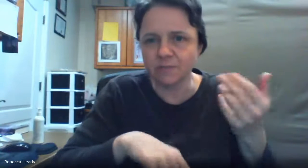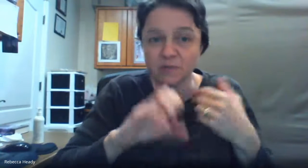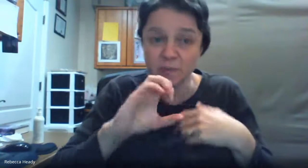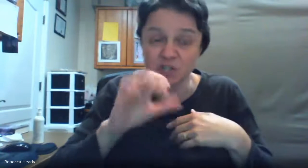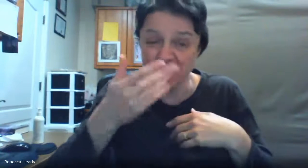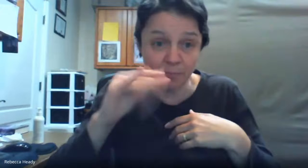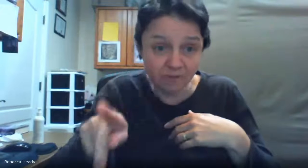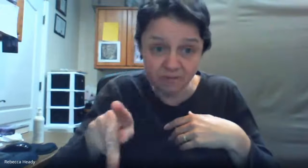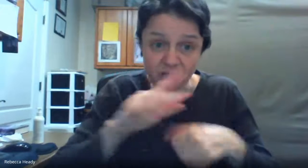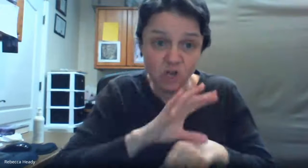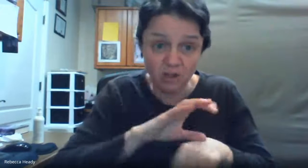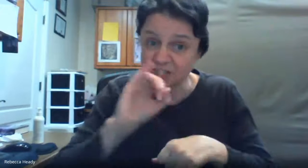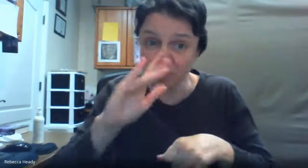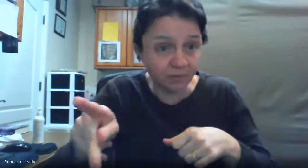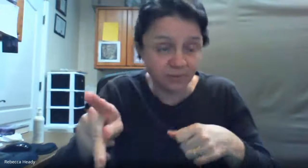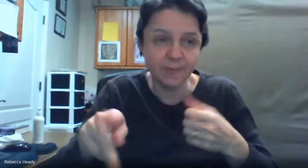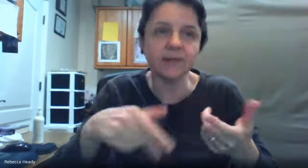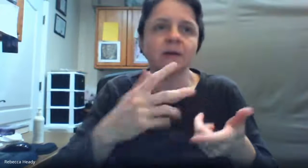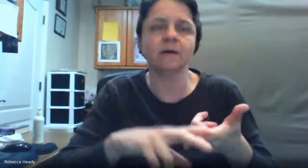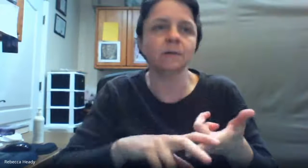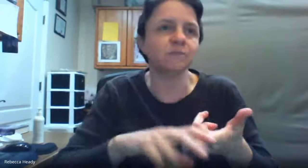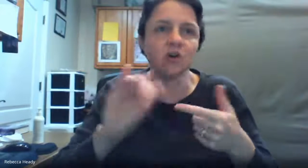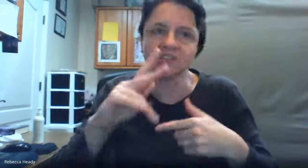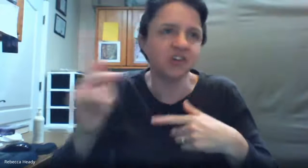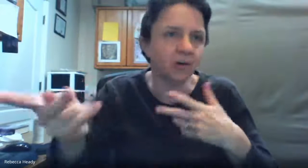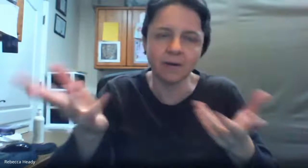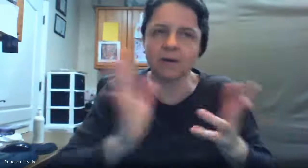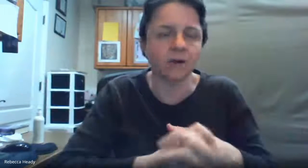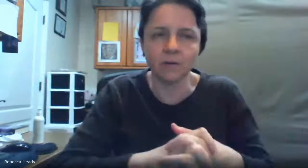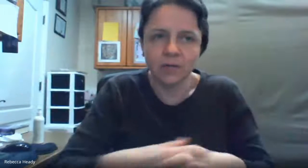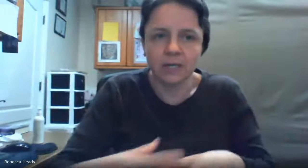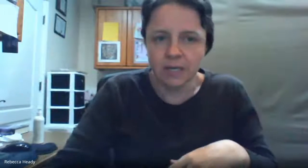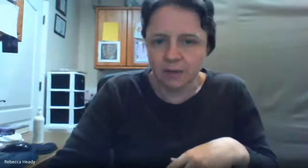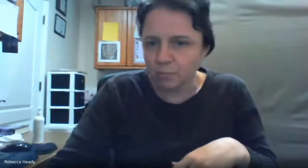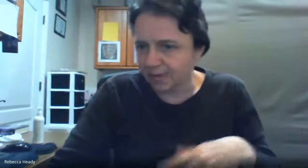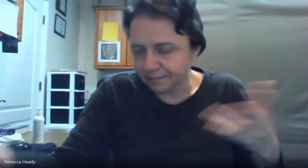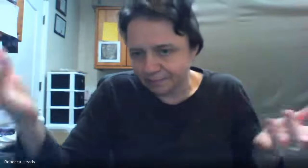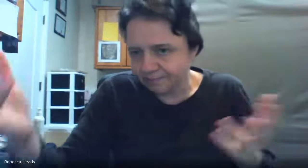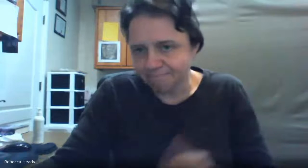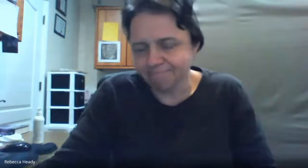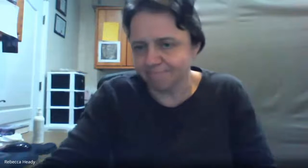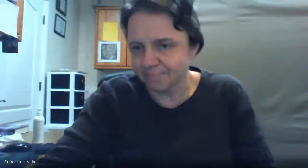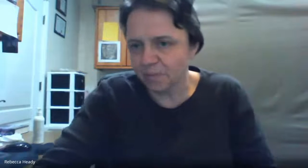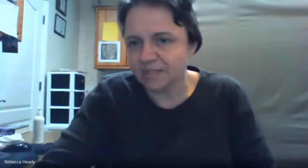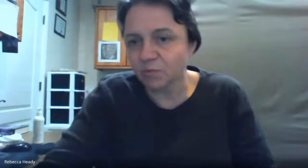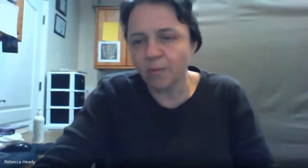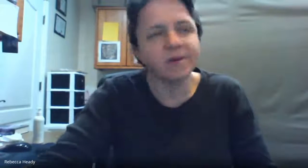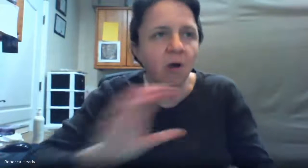they'll spell chip, like chocolate chip. They'll spell it chocolate chunk. I don't know. But it's probably wrong